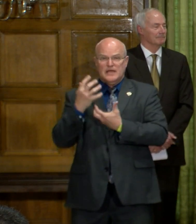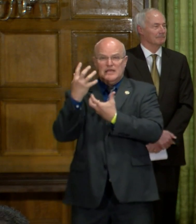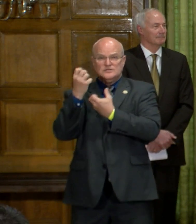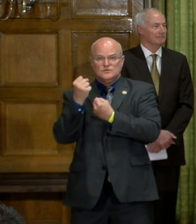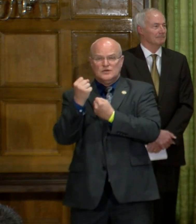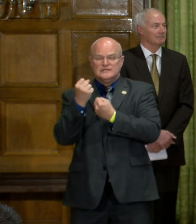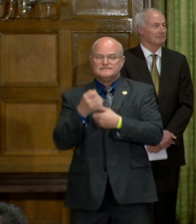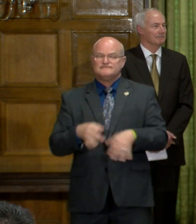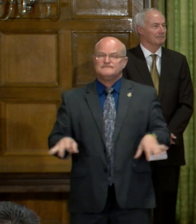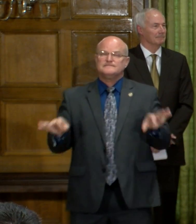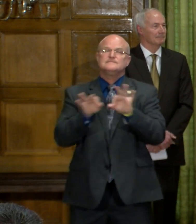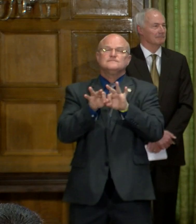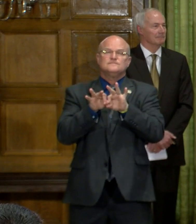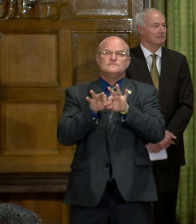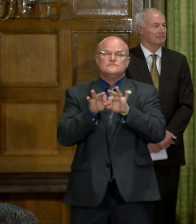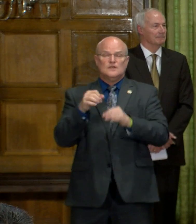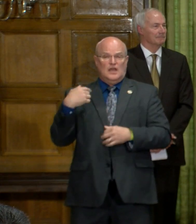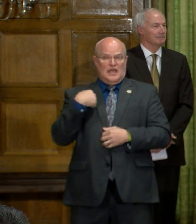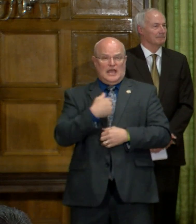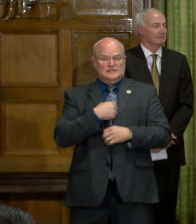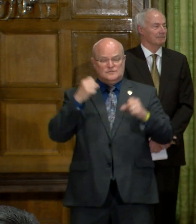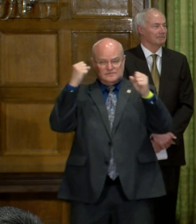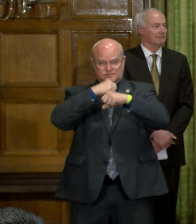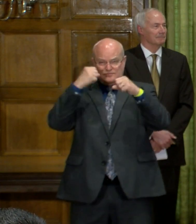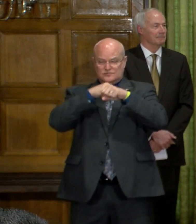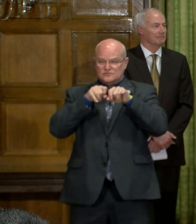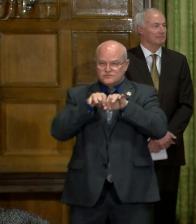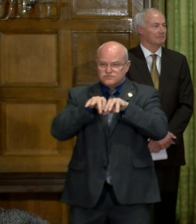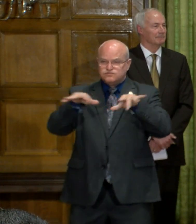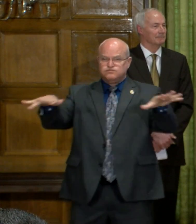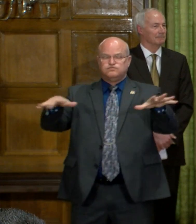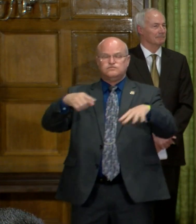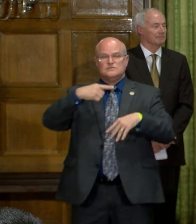key as we fight through this pandemic